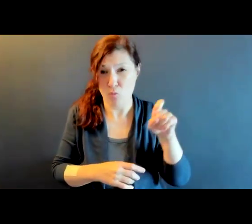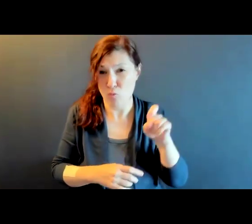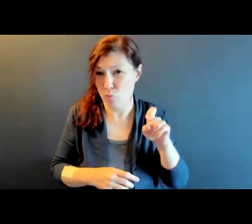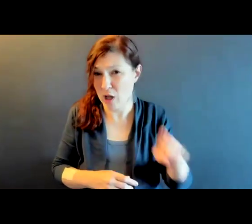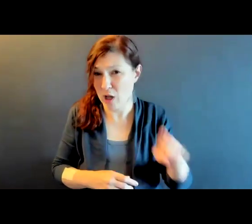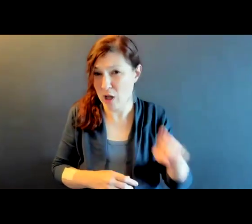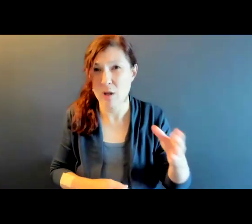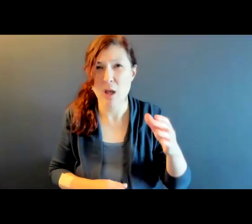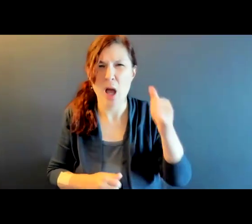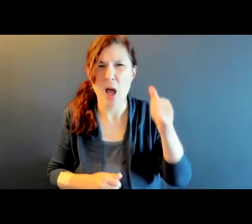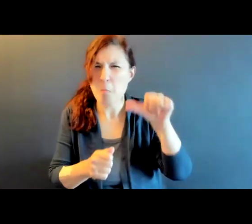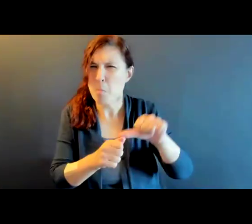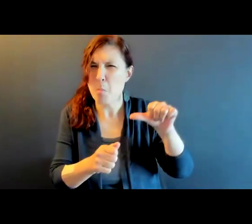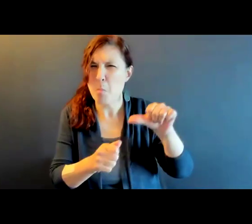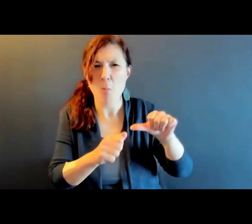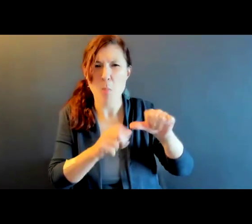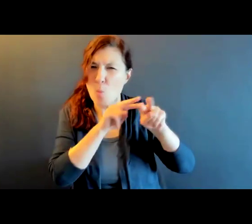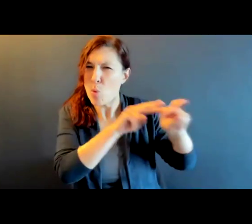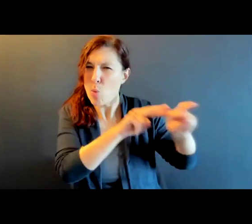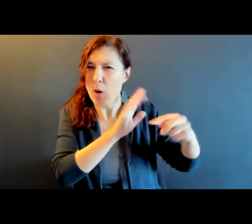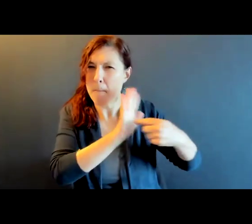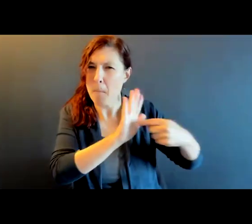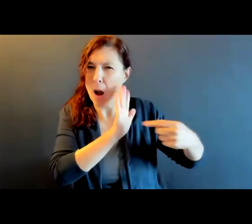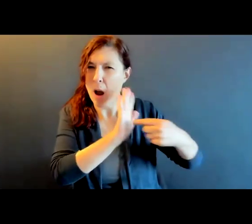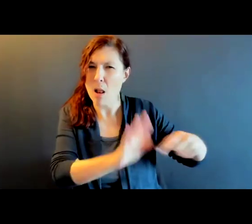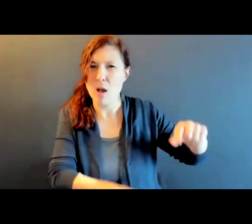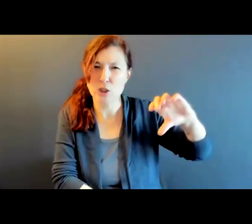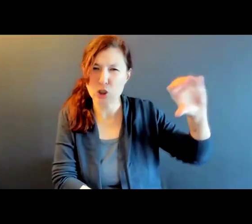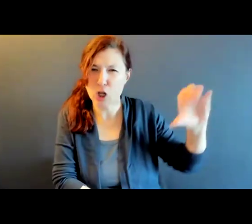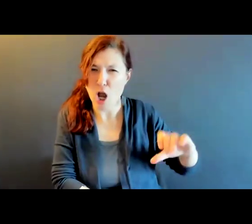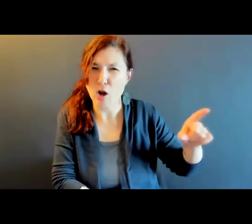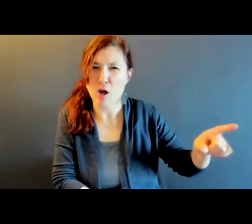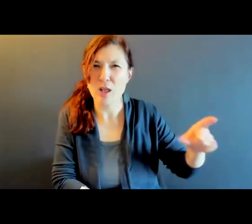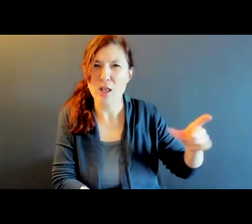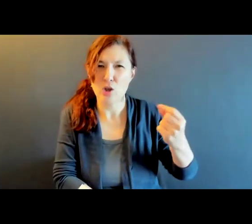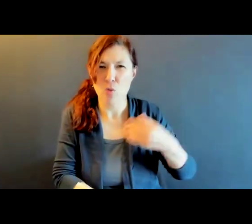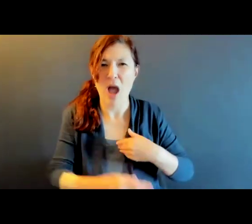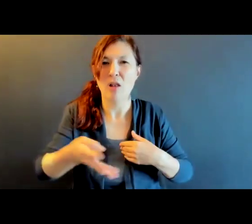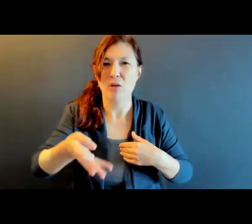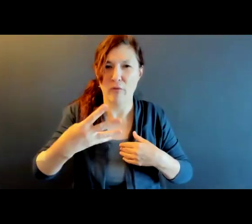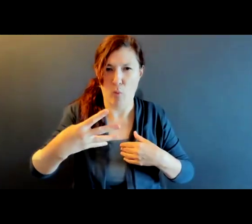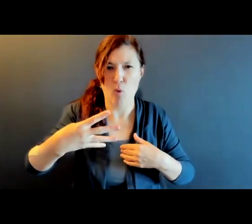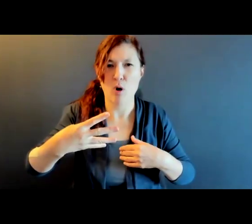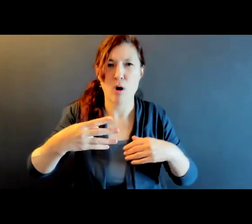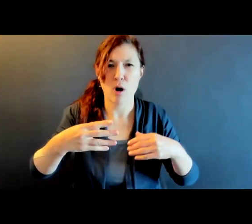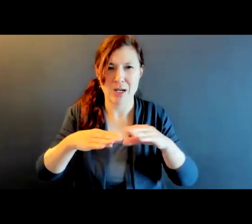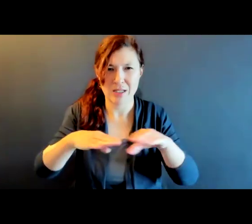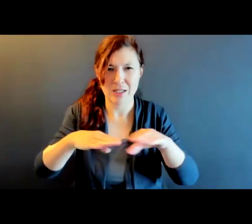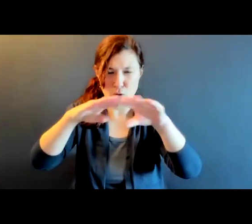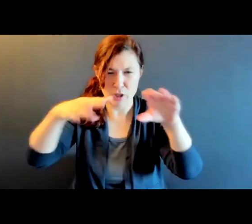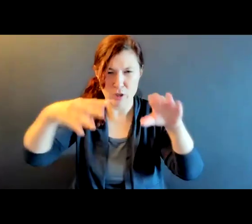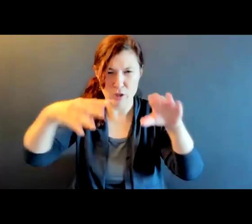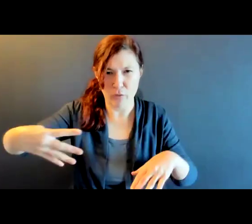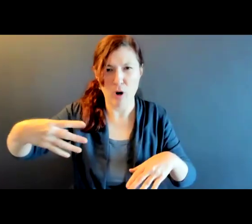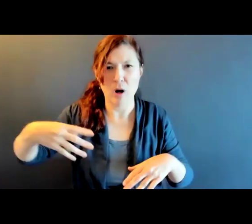that Chicago was a model that was discussed, and they did it by, I think, 4 tiers. I think they